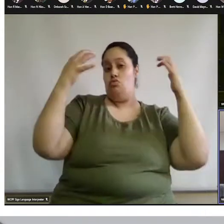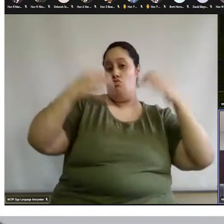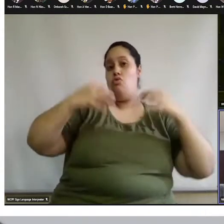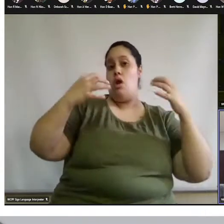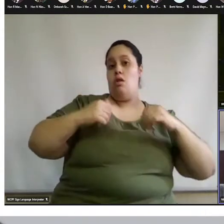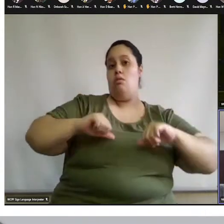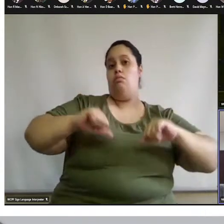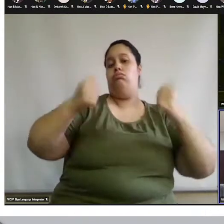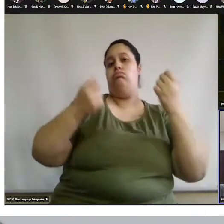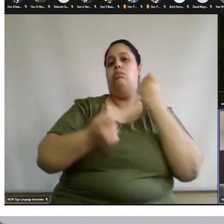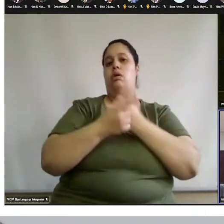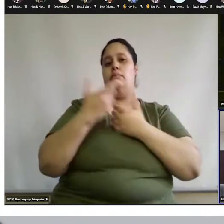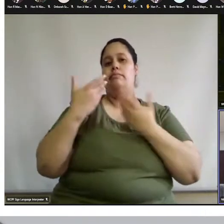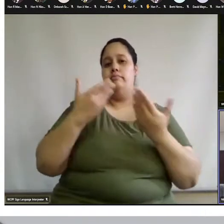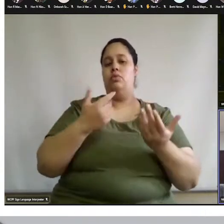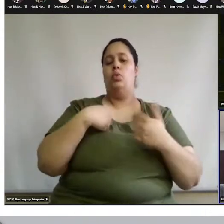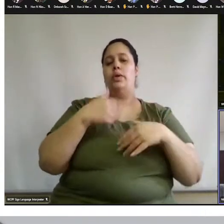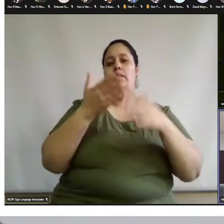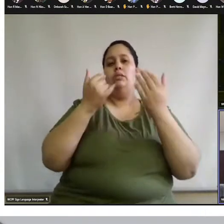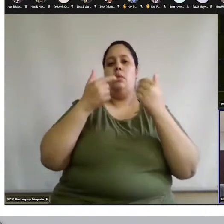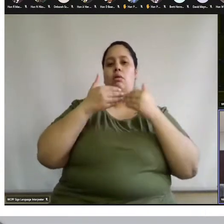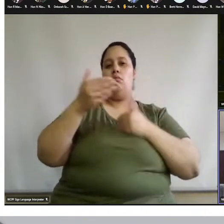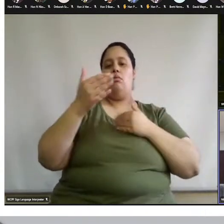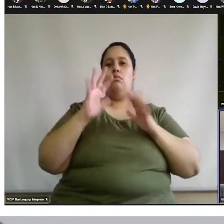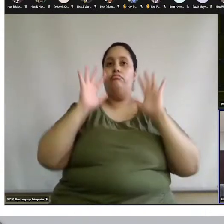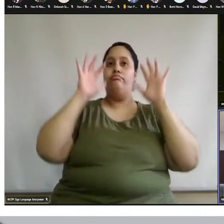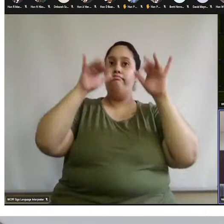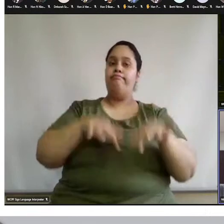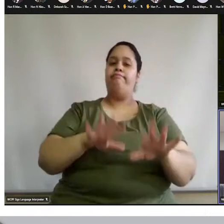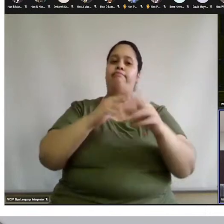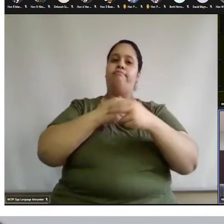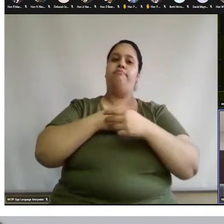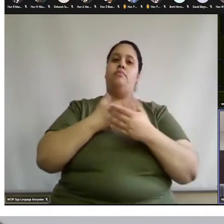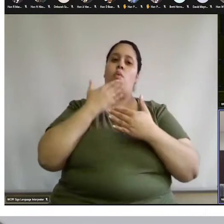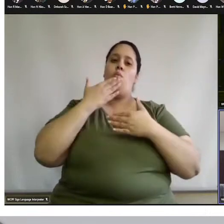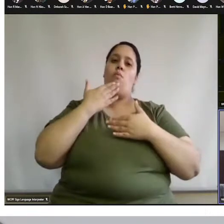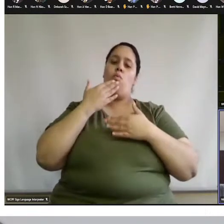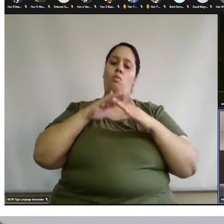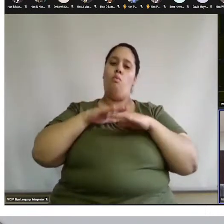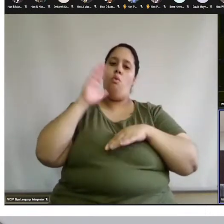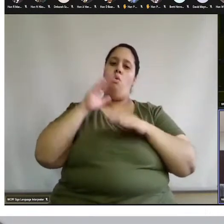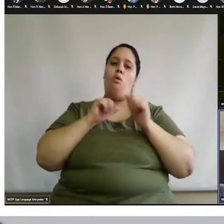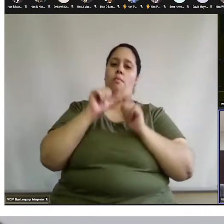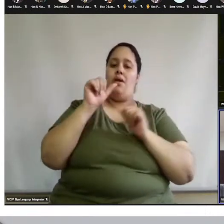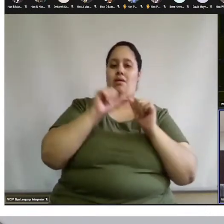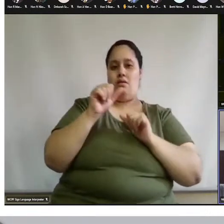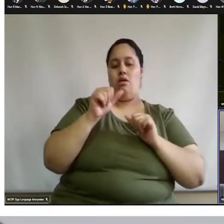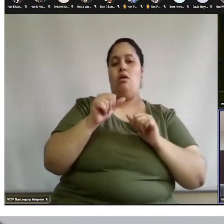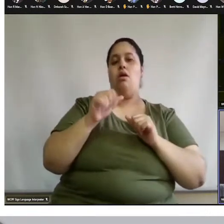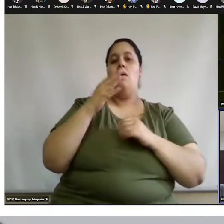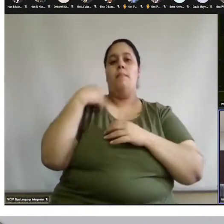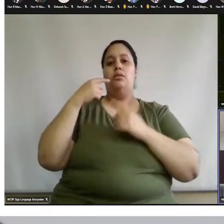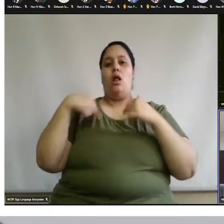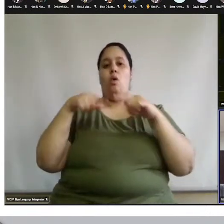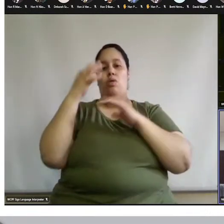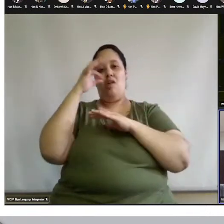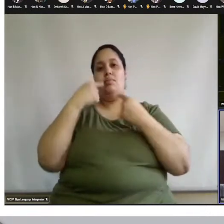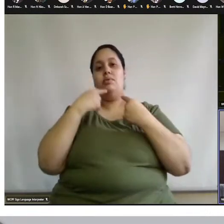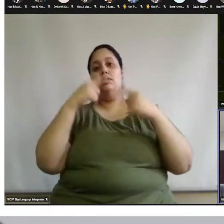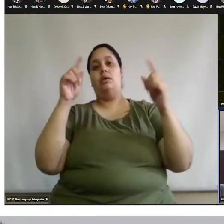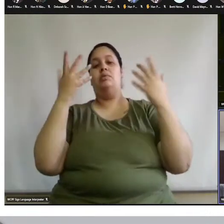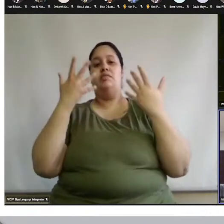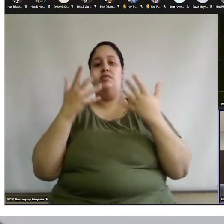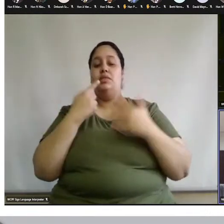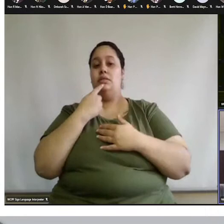we are expecting record harvest seasons. Our dams, the Minister of Local Government has released a statement recently that